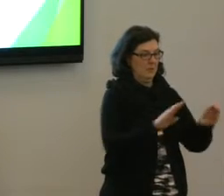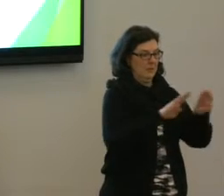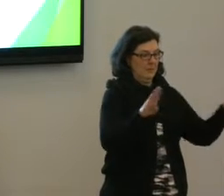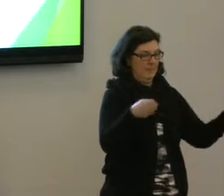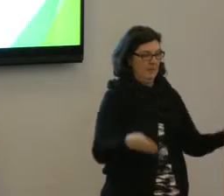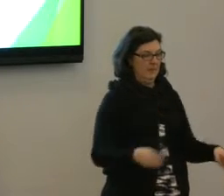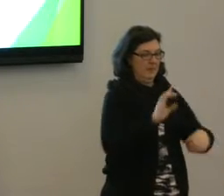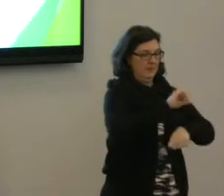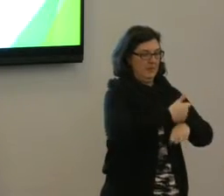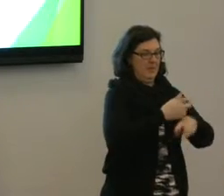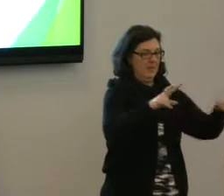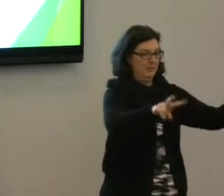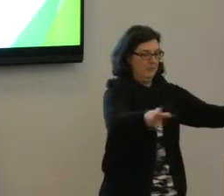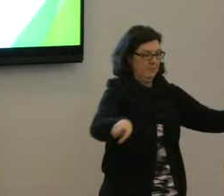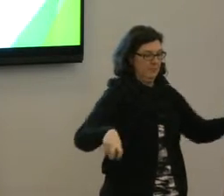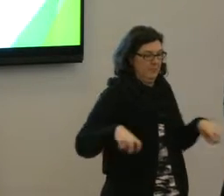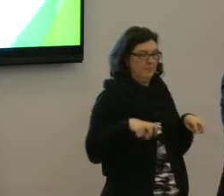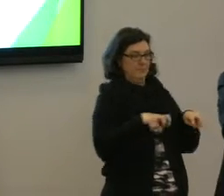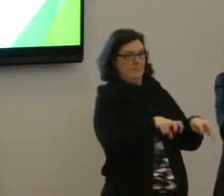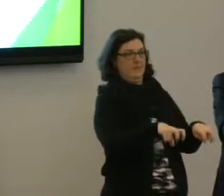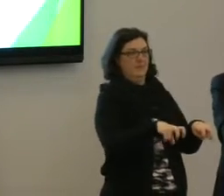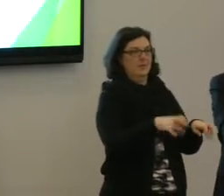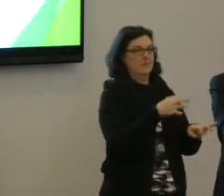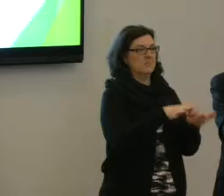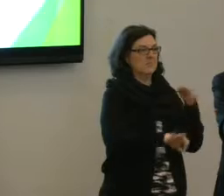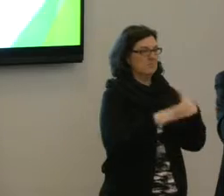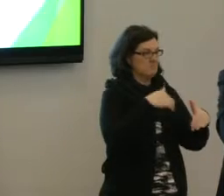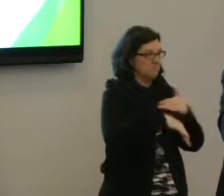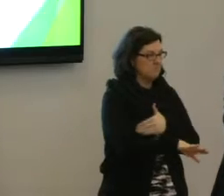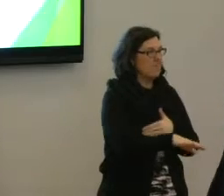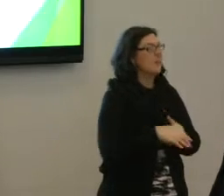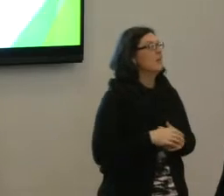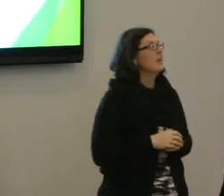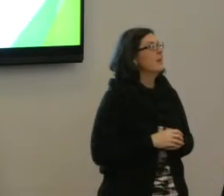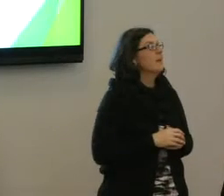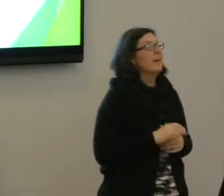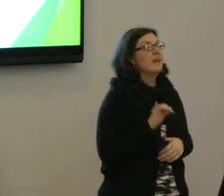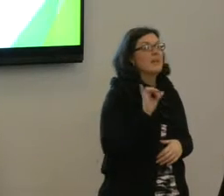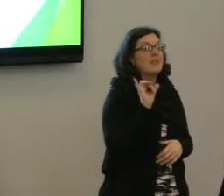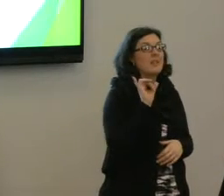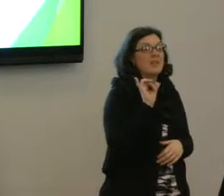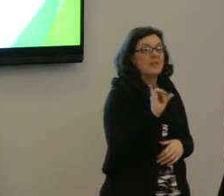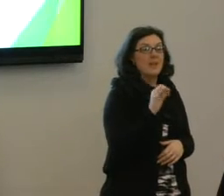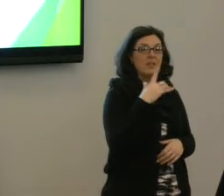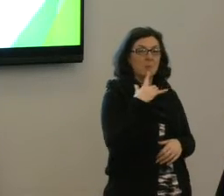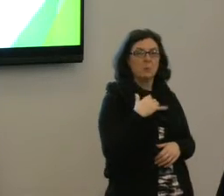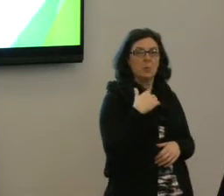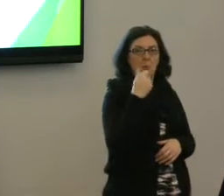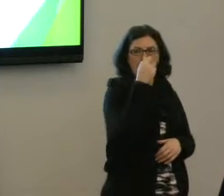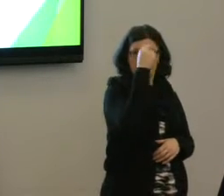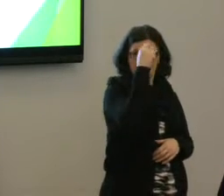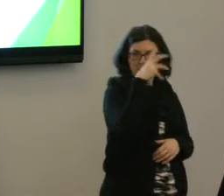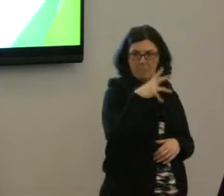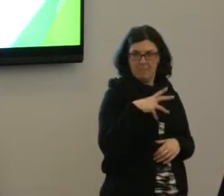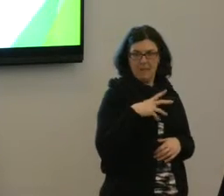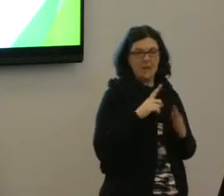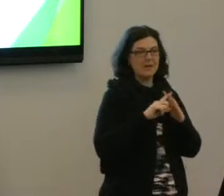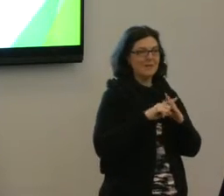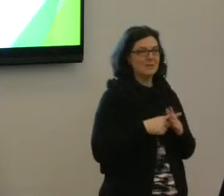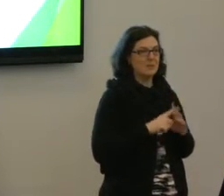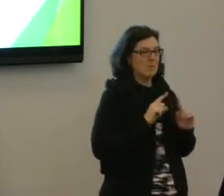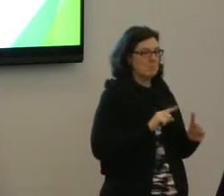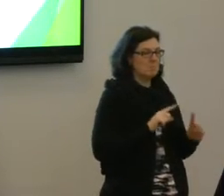And what Rabbi told me was that enabled an older man to start coming